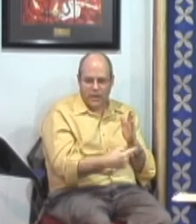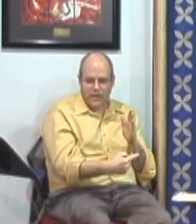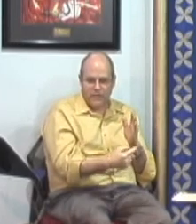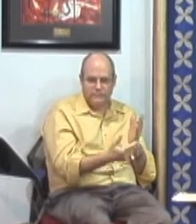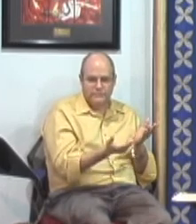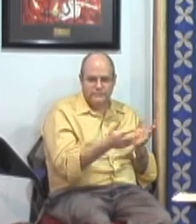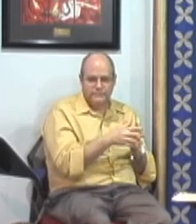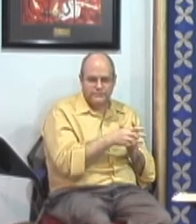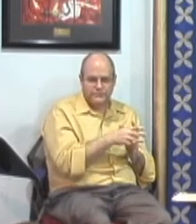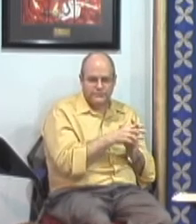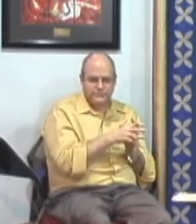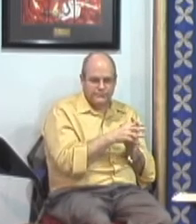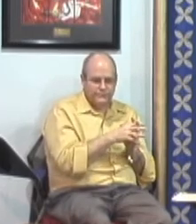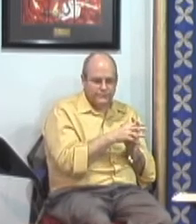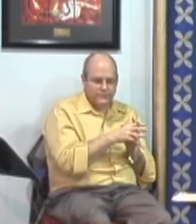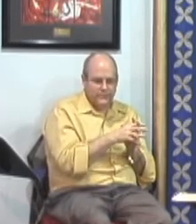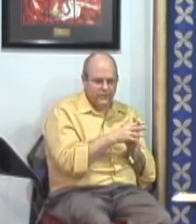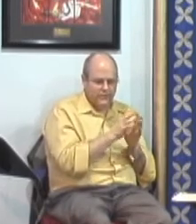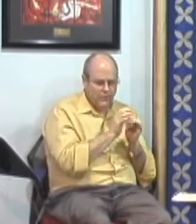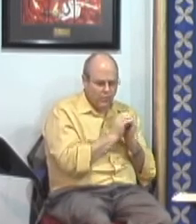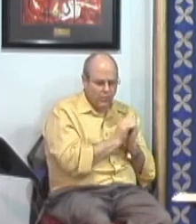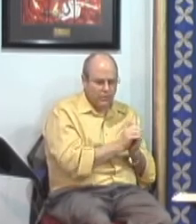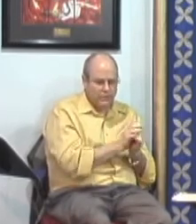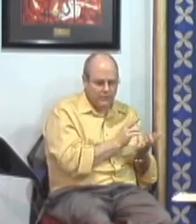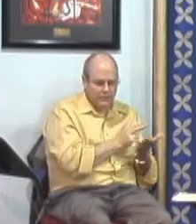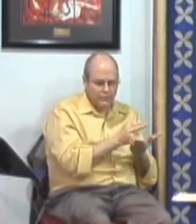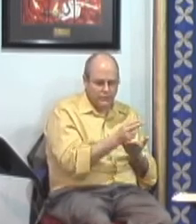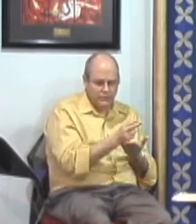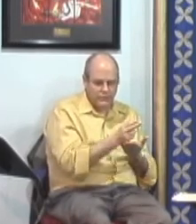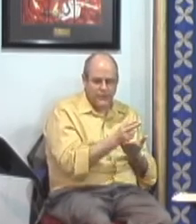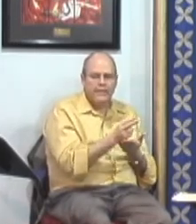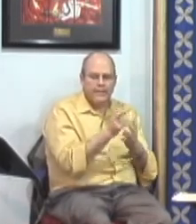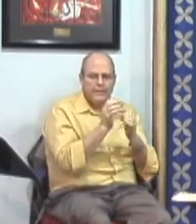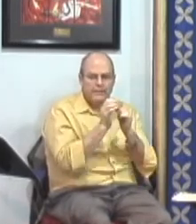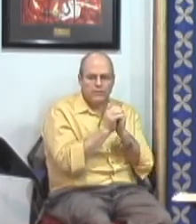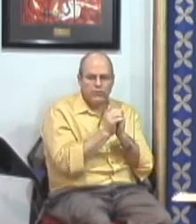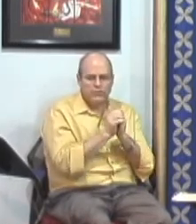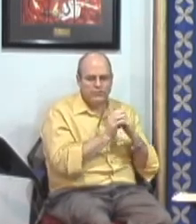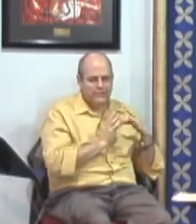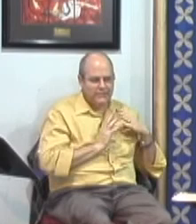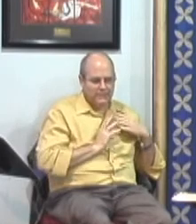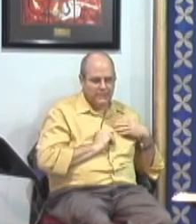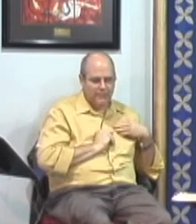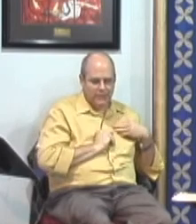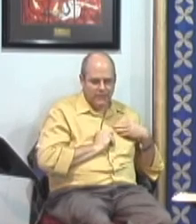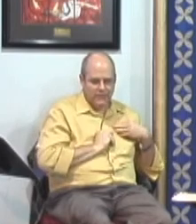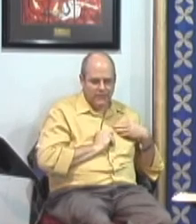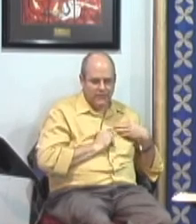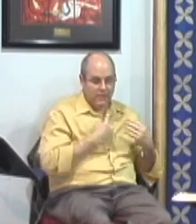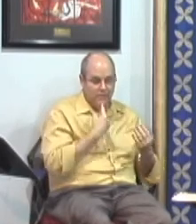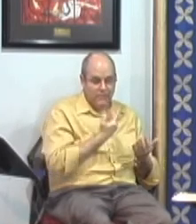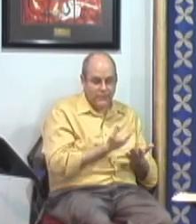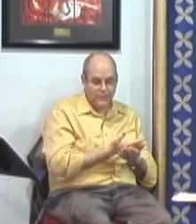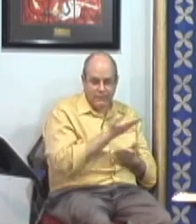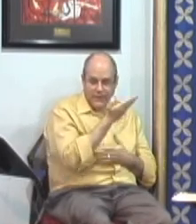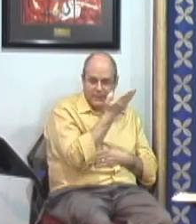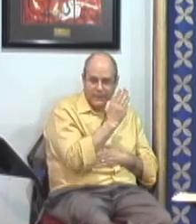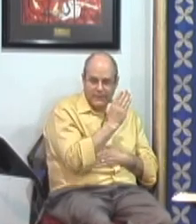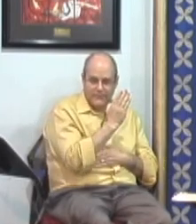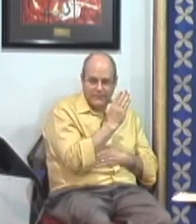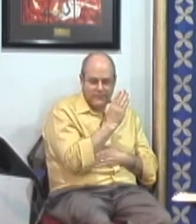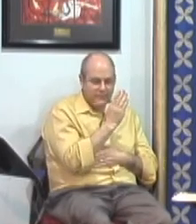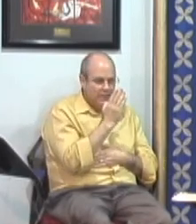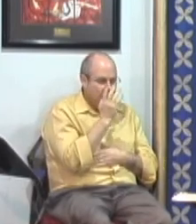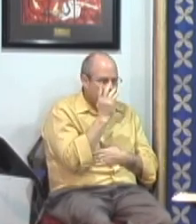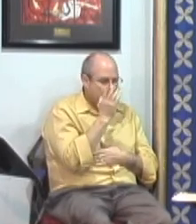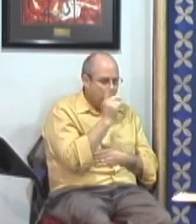with what. So worship in truth is worship that is acceptable or approved by God.